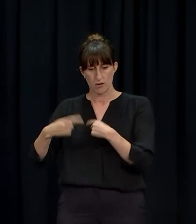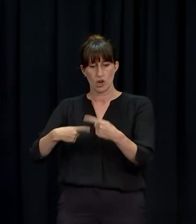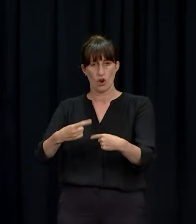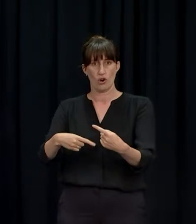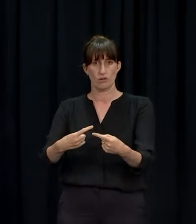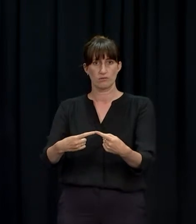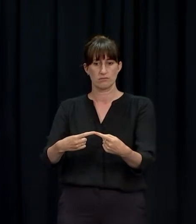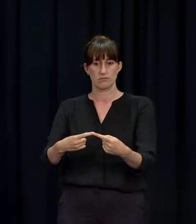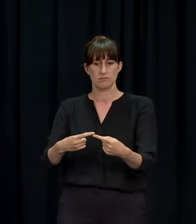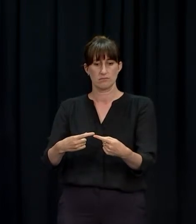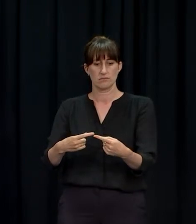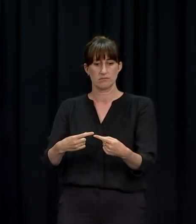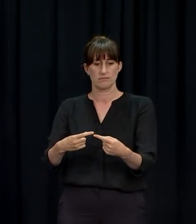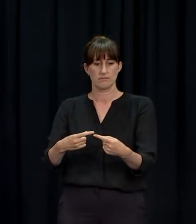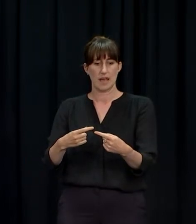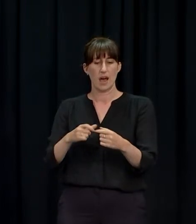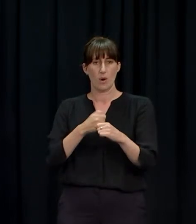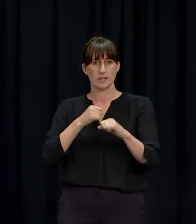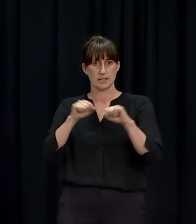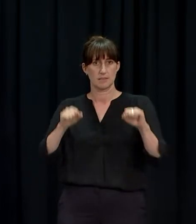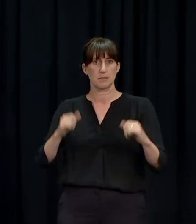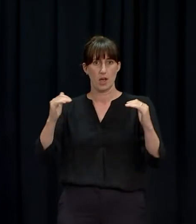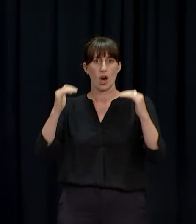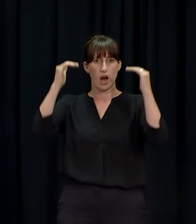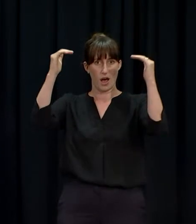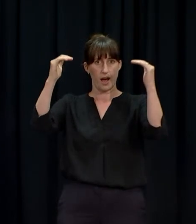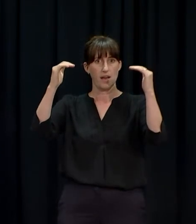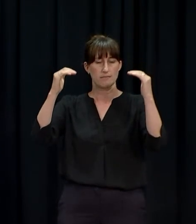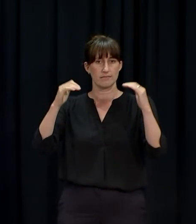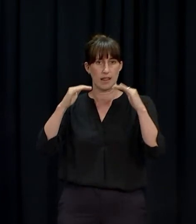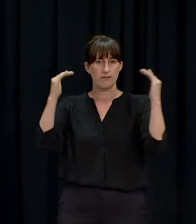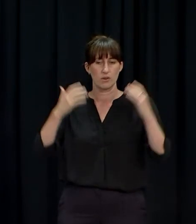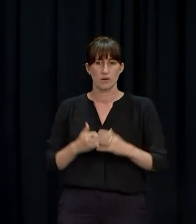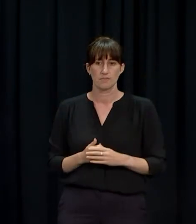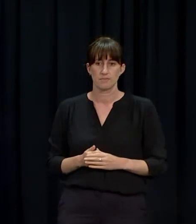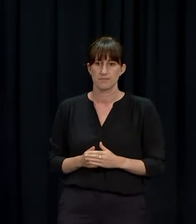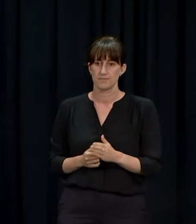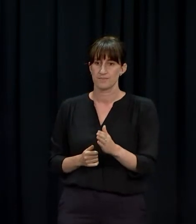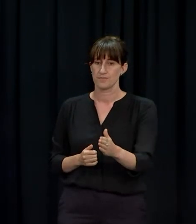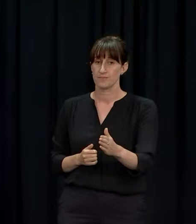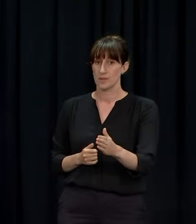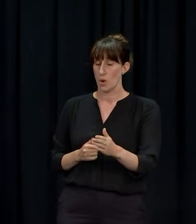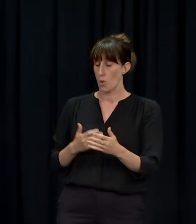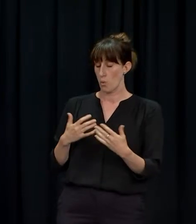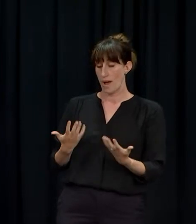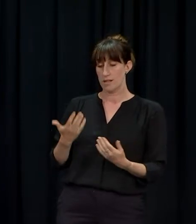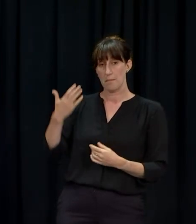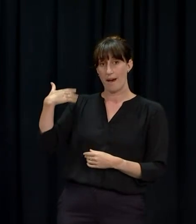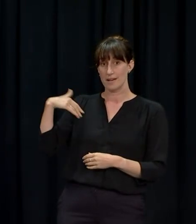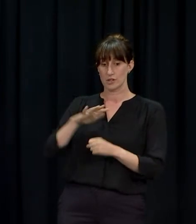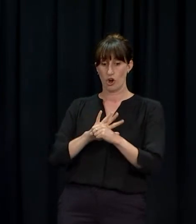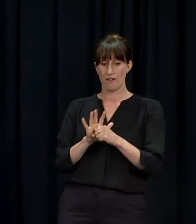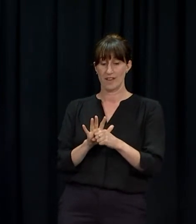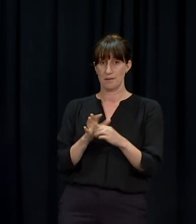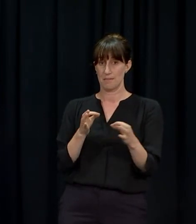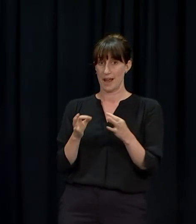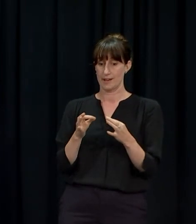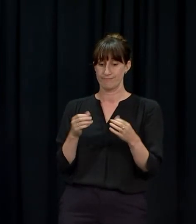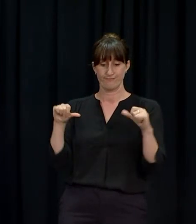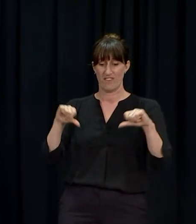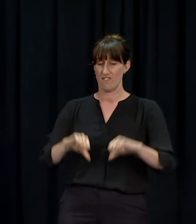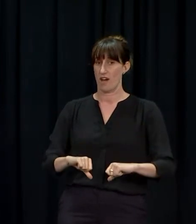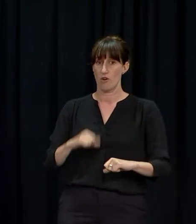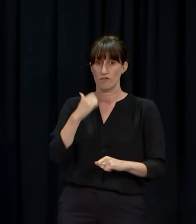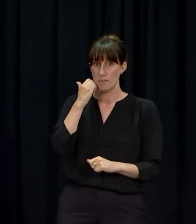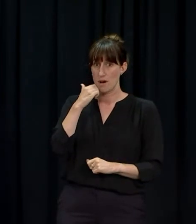performing in the environments that we have. Because COVID-19 strategy failed Māori, so we're asking what